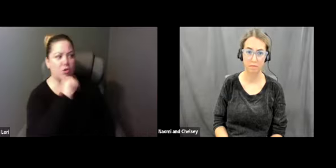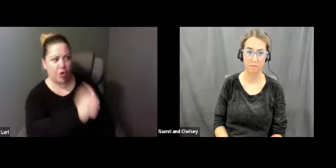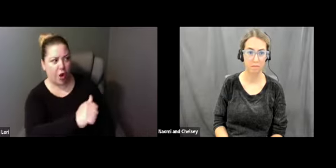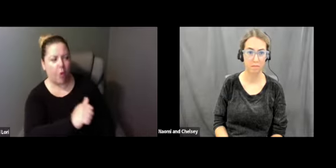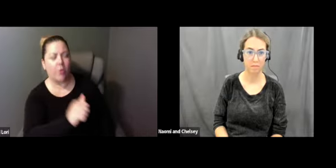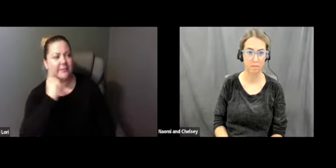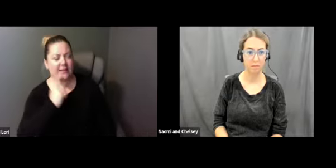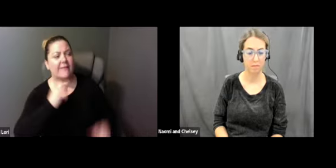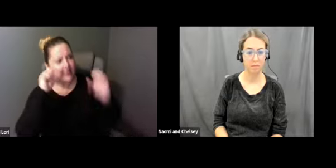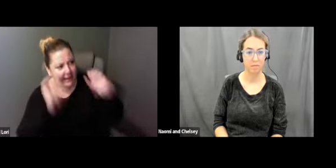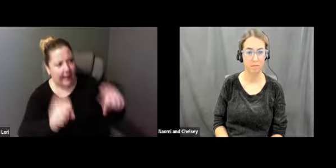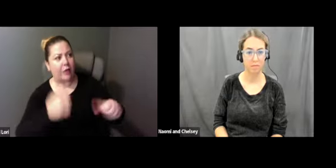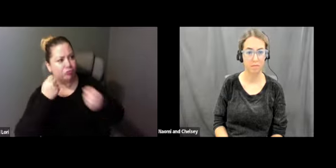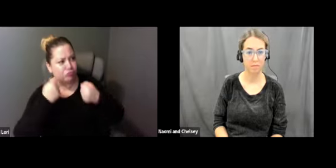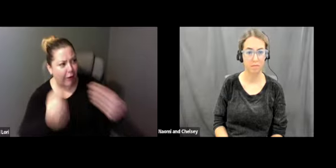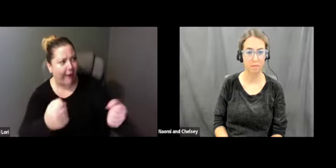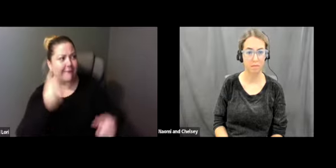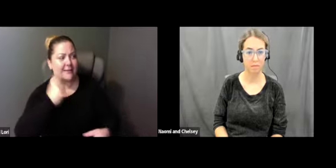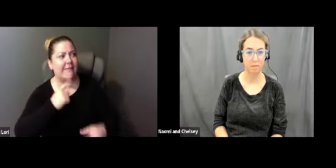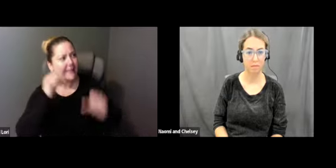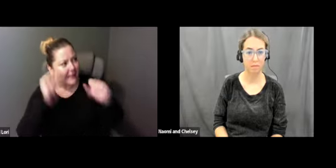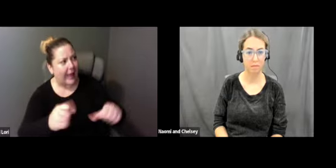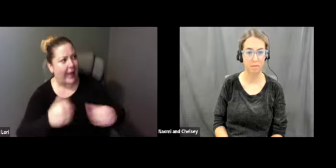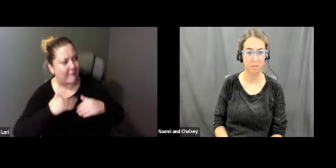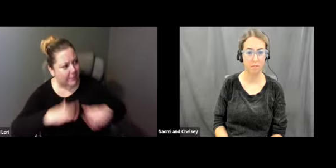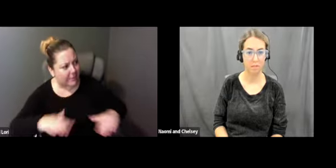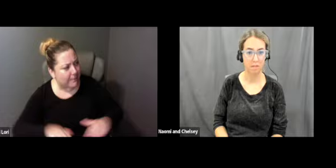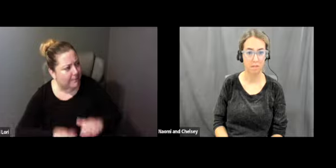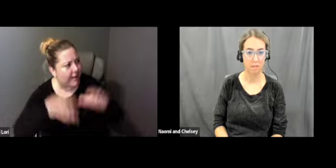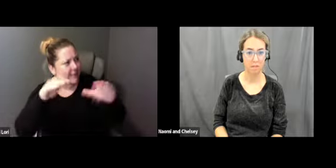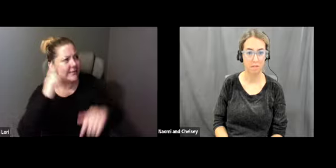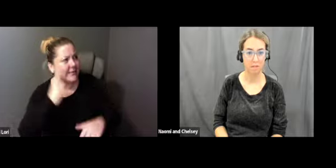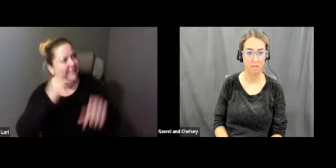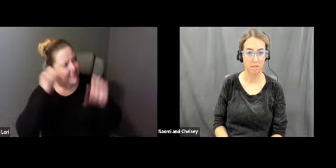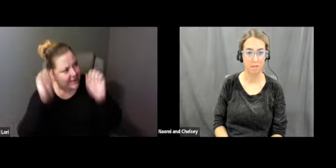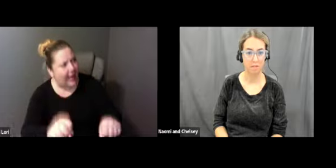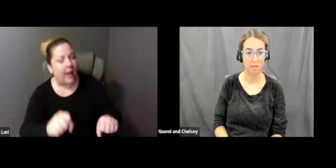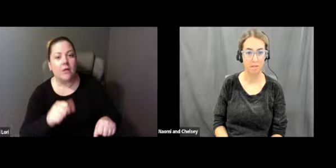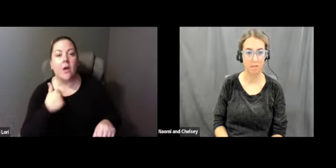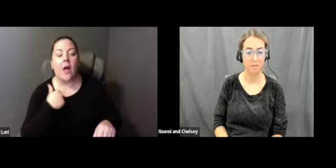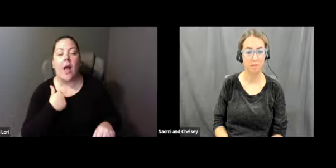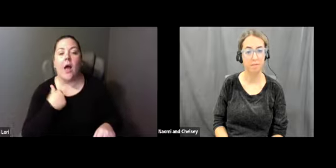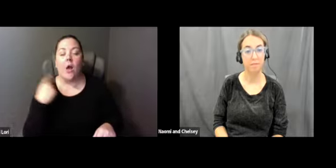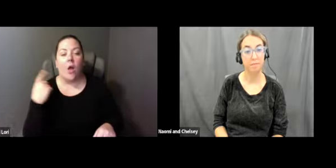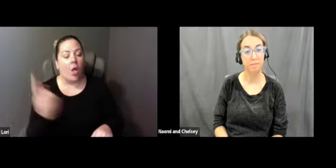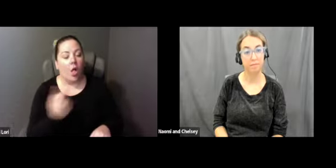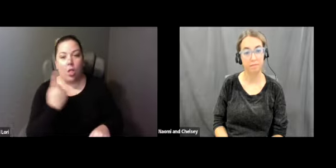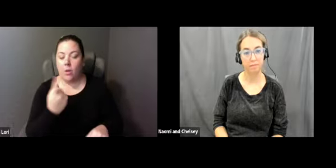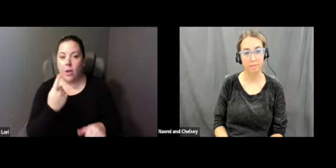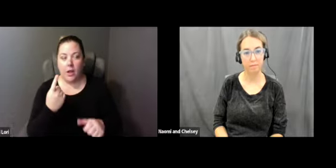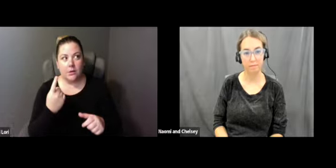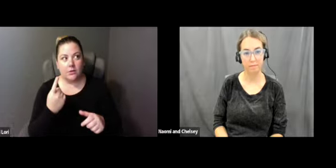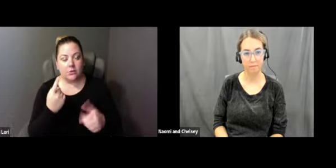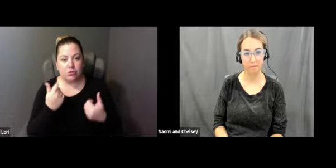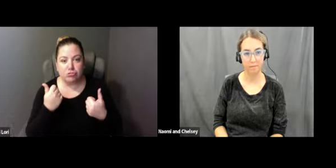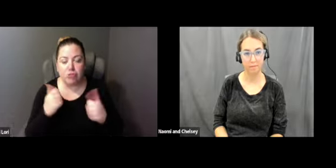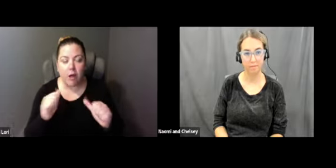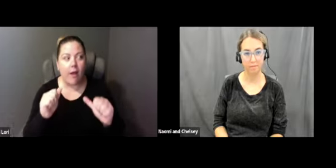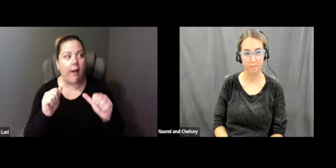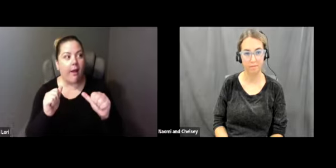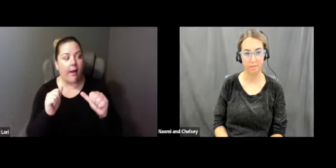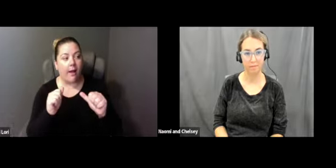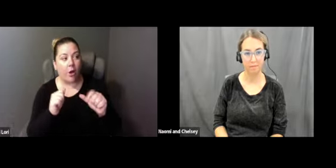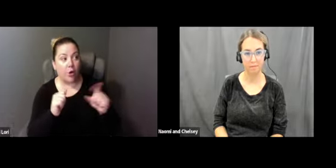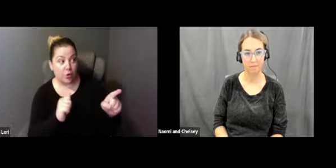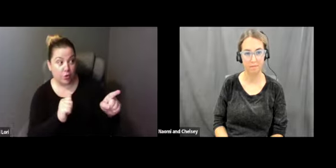raise children, right? They can do all these things. And so for myself, I find myself not wanting to confirm a bias